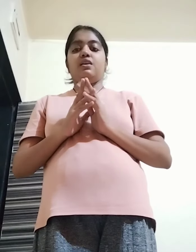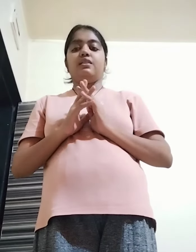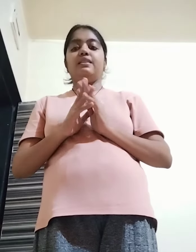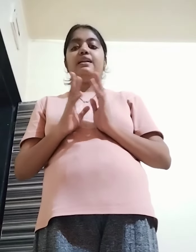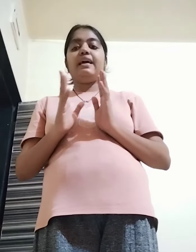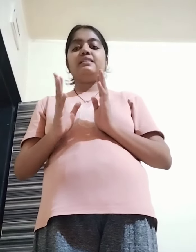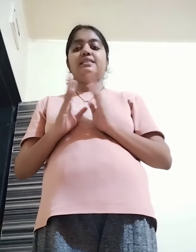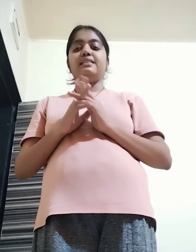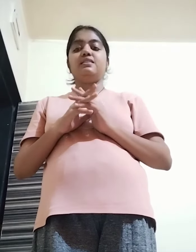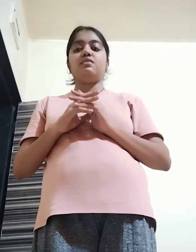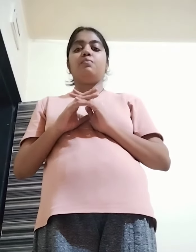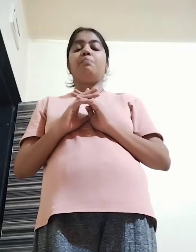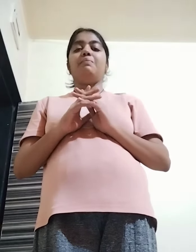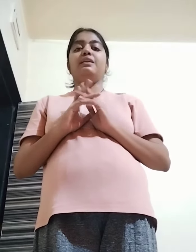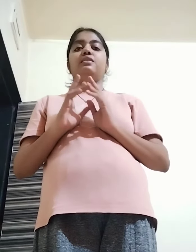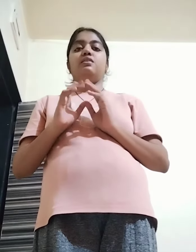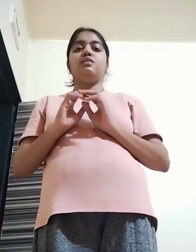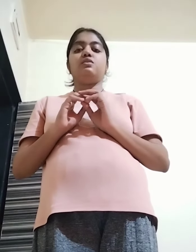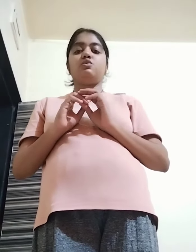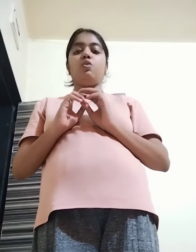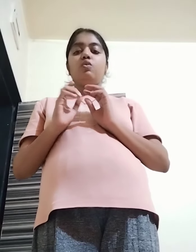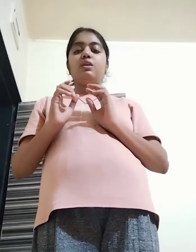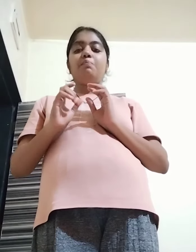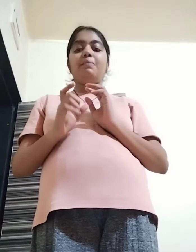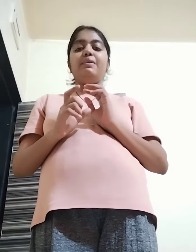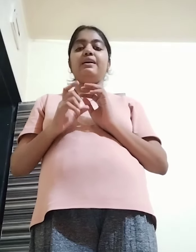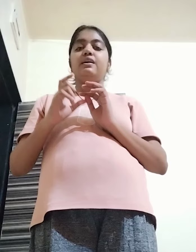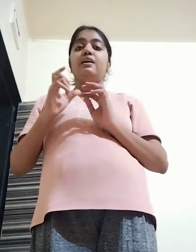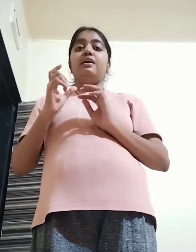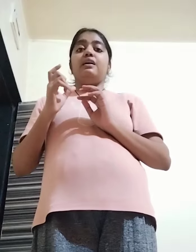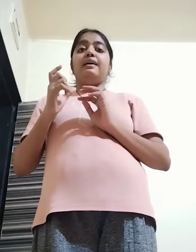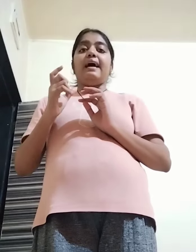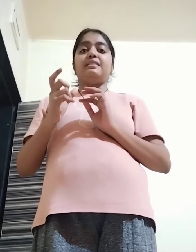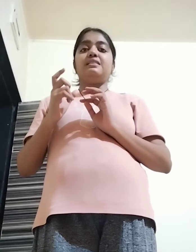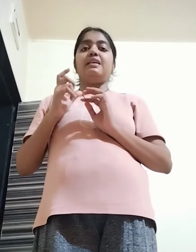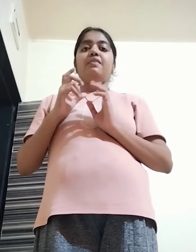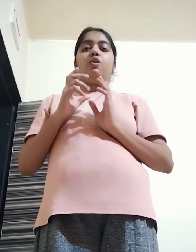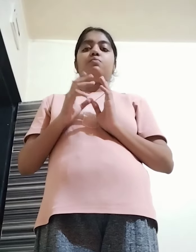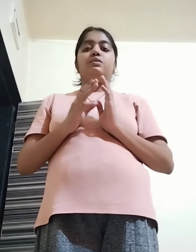the next is public. So the public access level of this